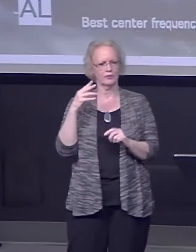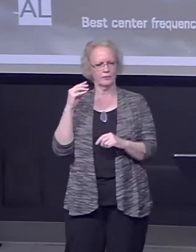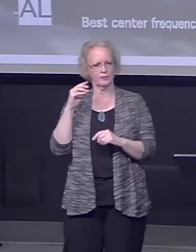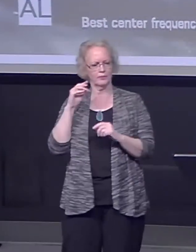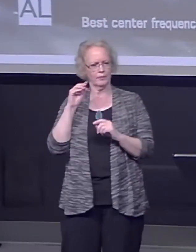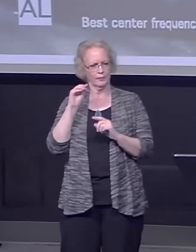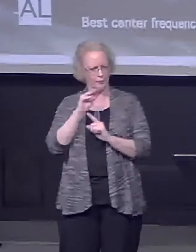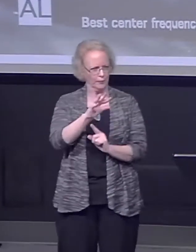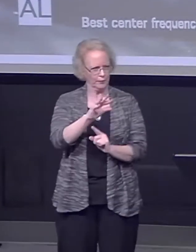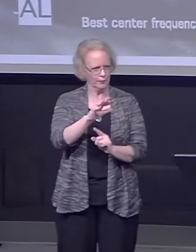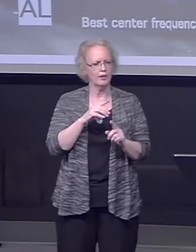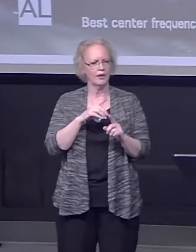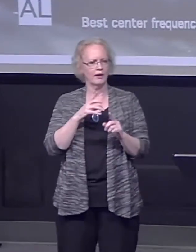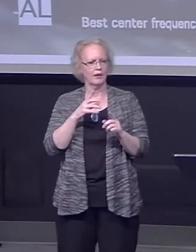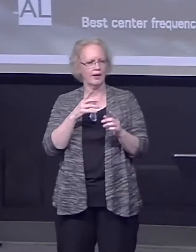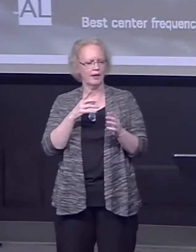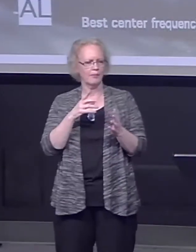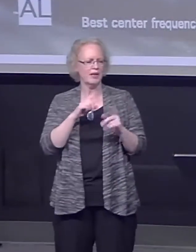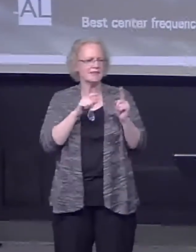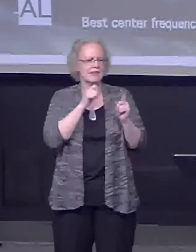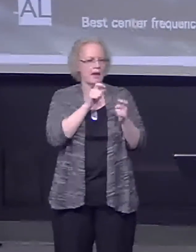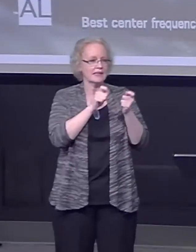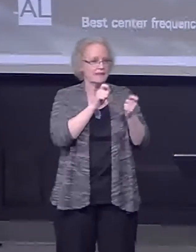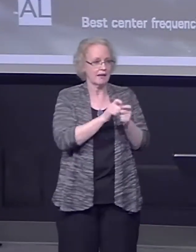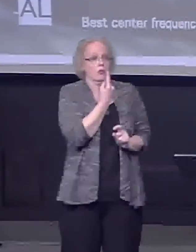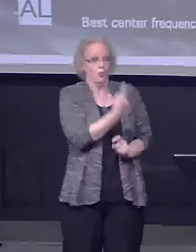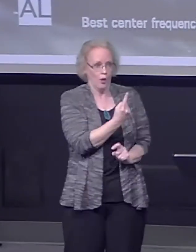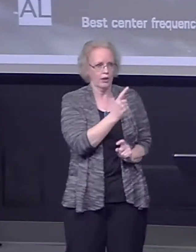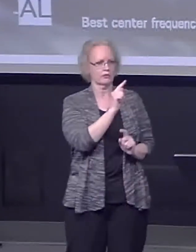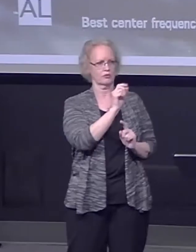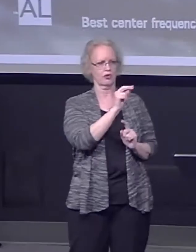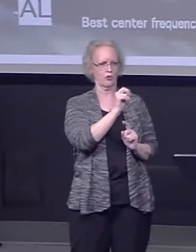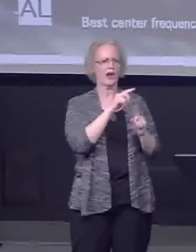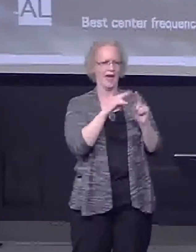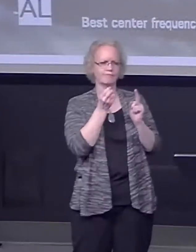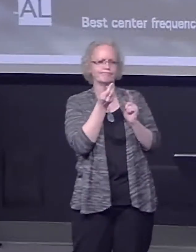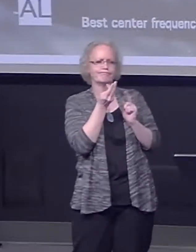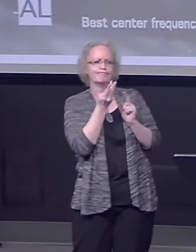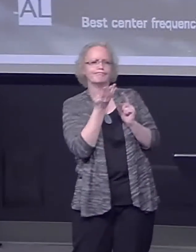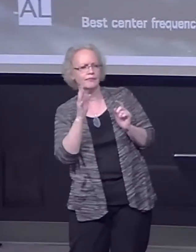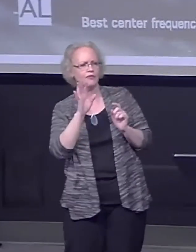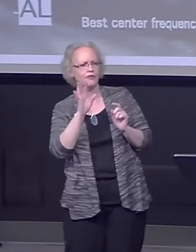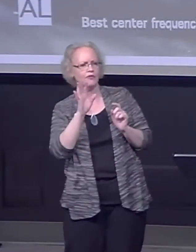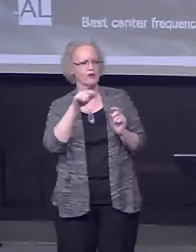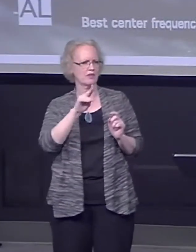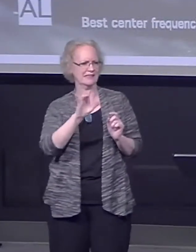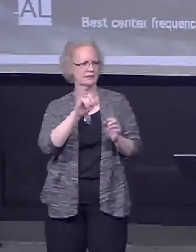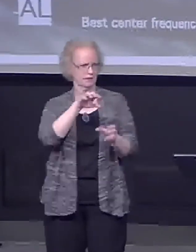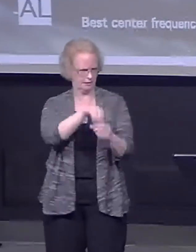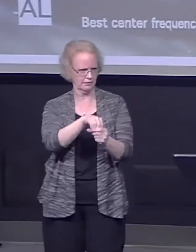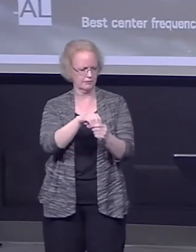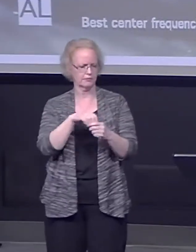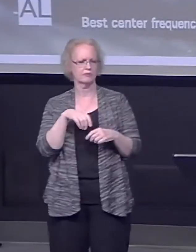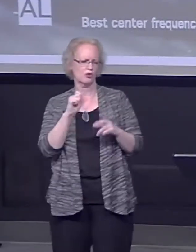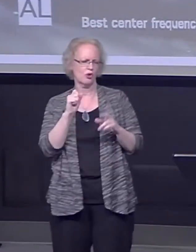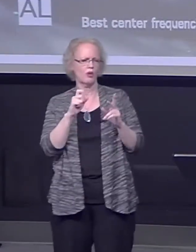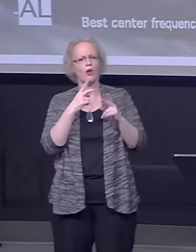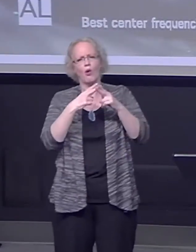organized in frequency than a pure tone that has only one frequency. And if you use these tones, these complex